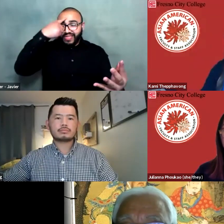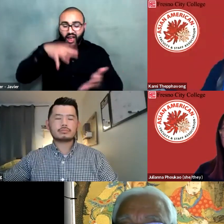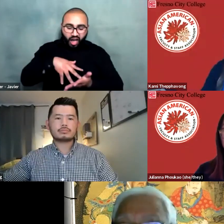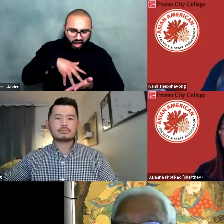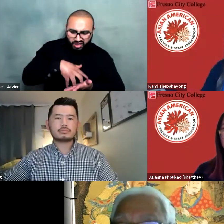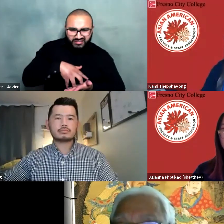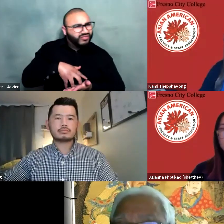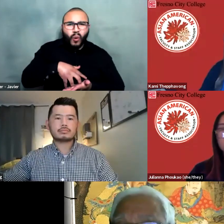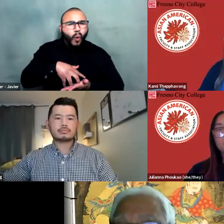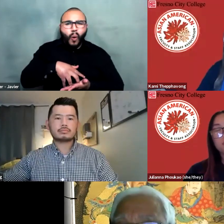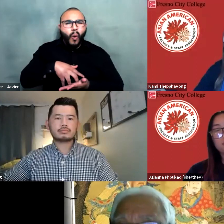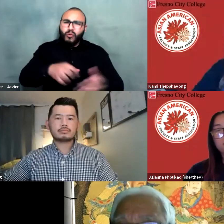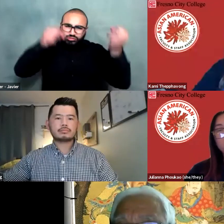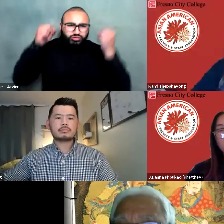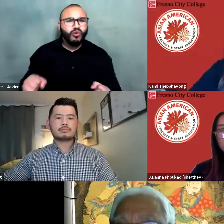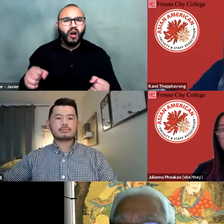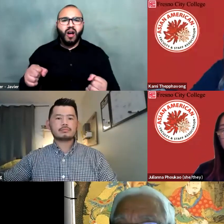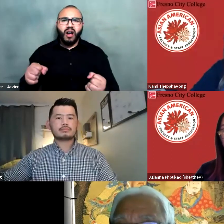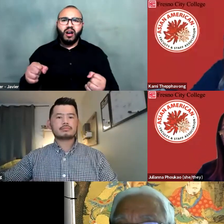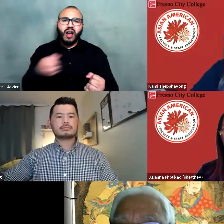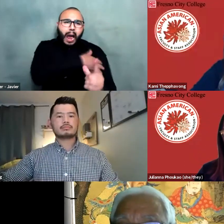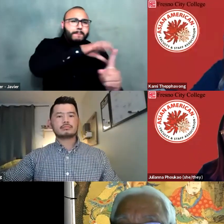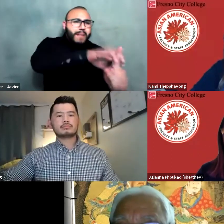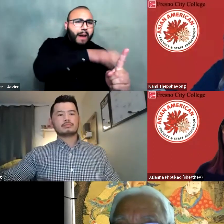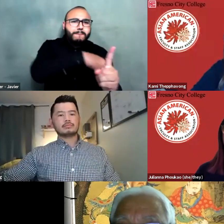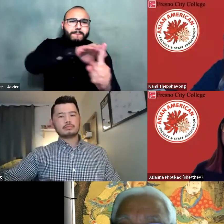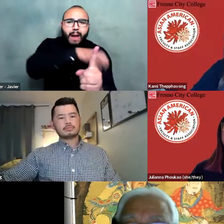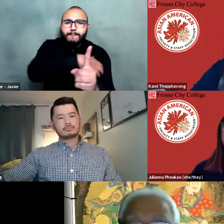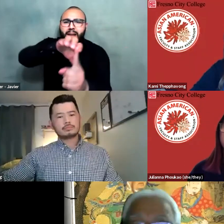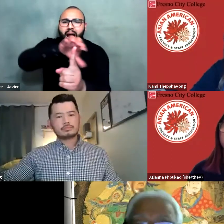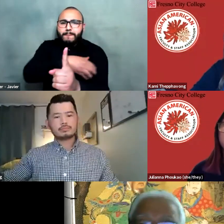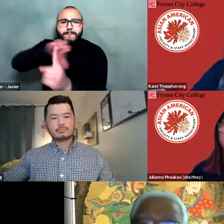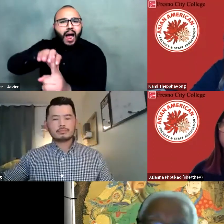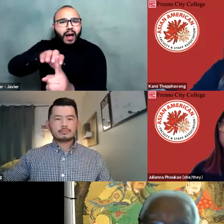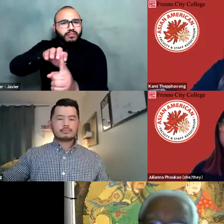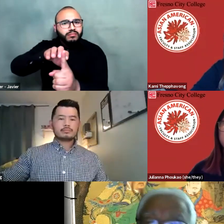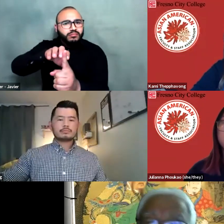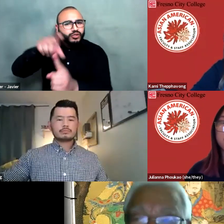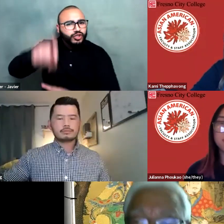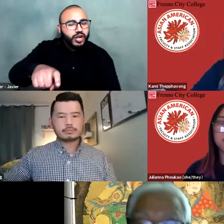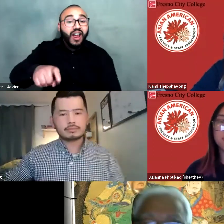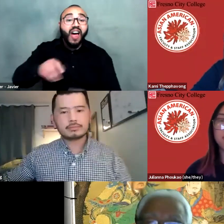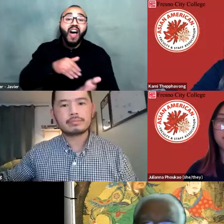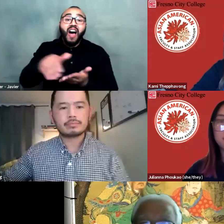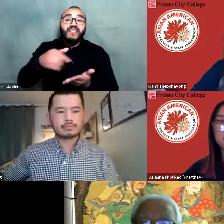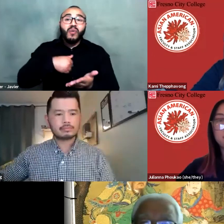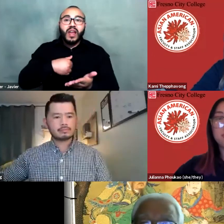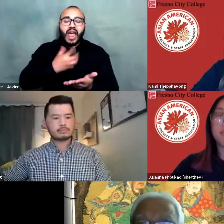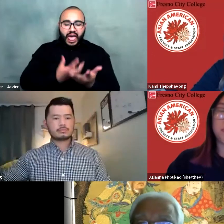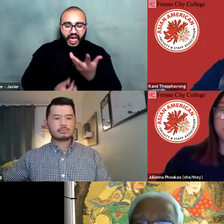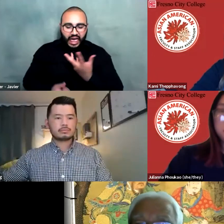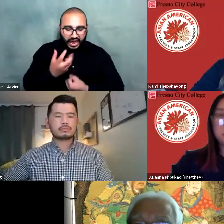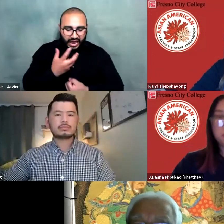need to get out of our comfort zone and support one another. Oftentimes we stay silent and we don't want to get into